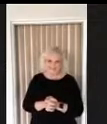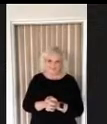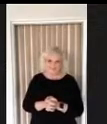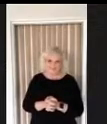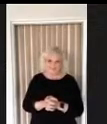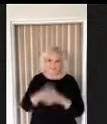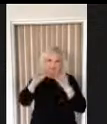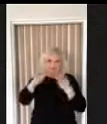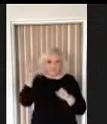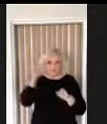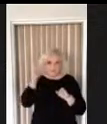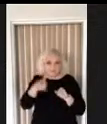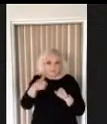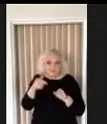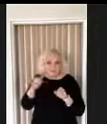Can everybody hear me?